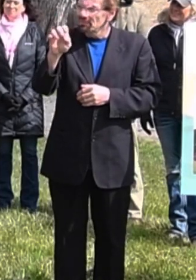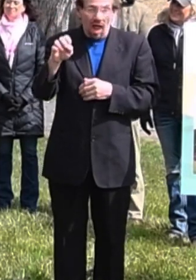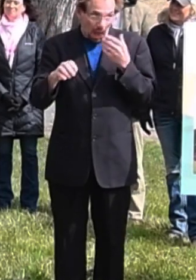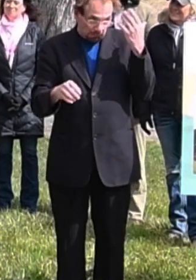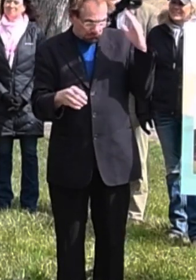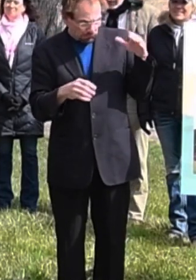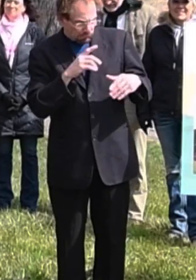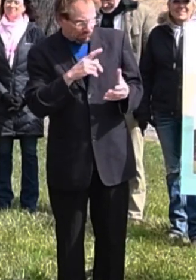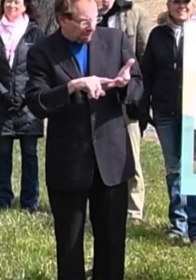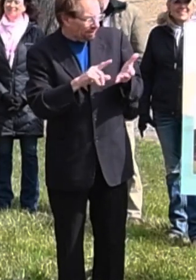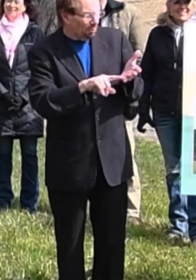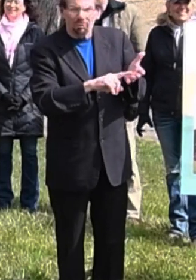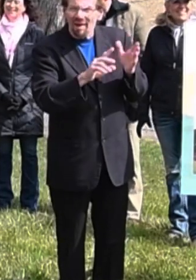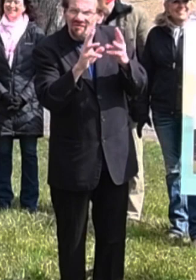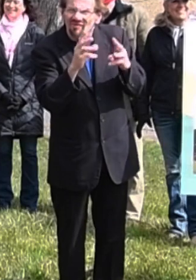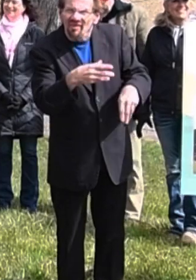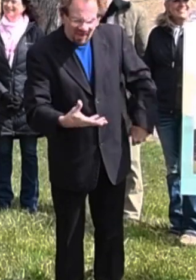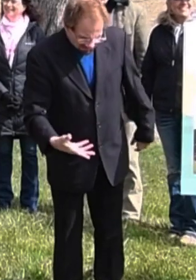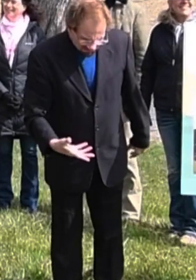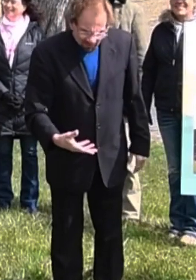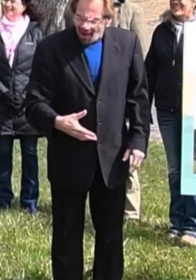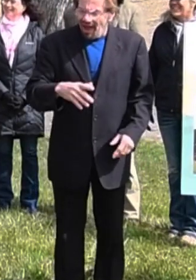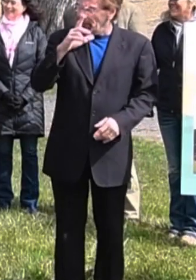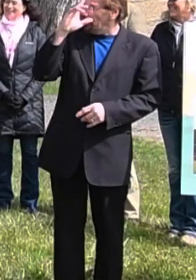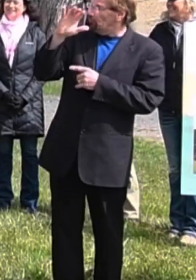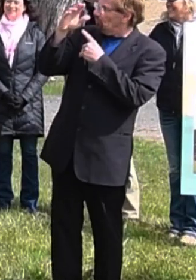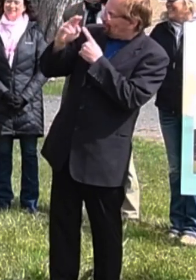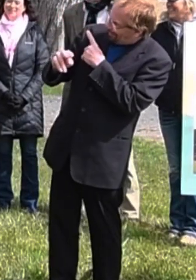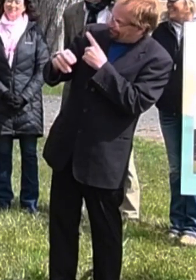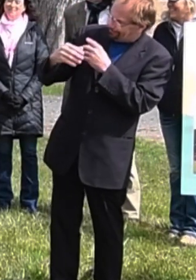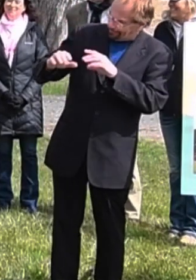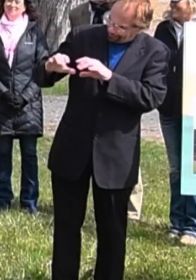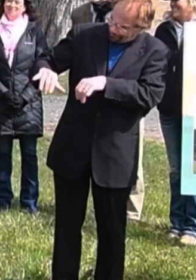weather for these things. I think it's Brian.